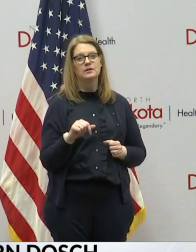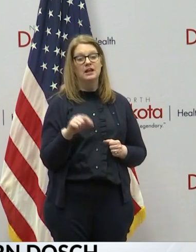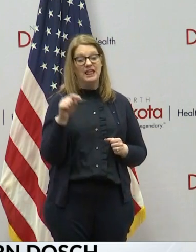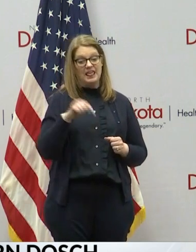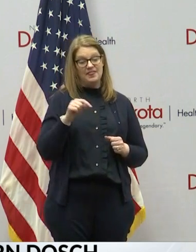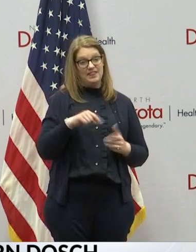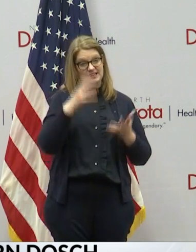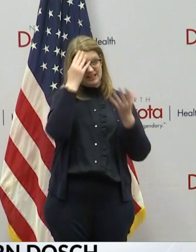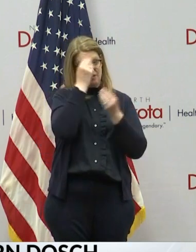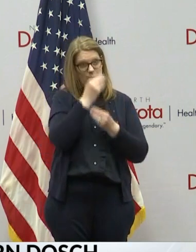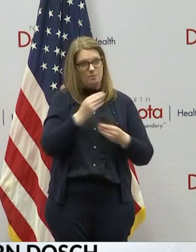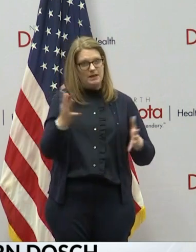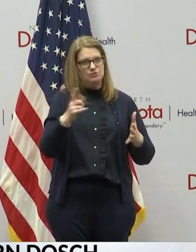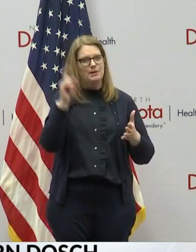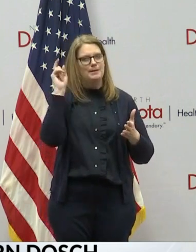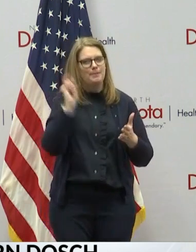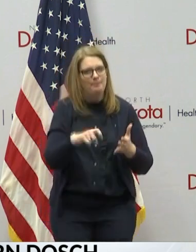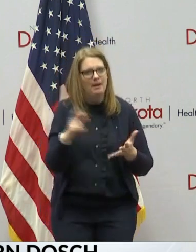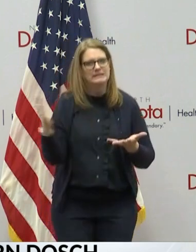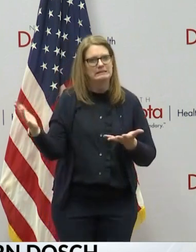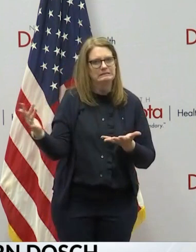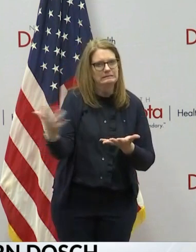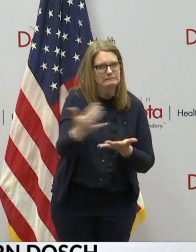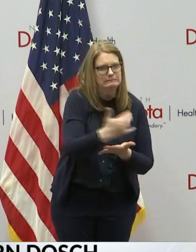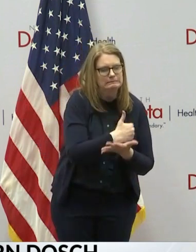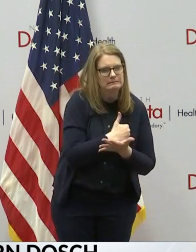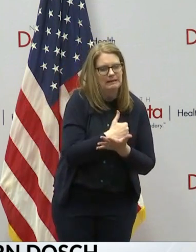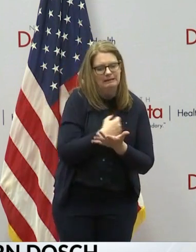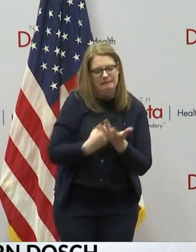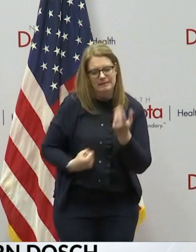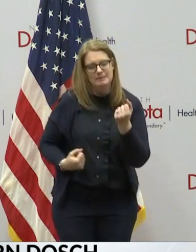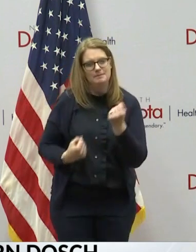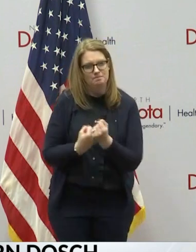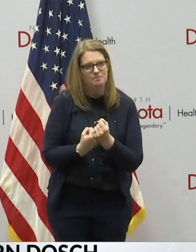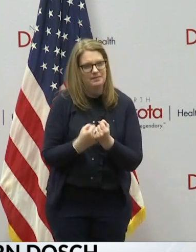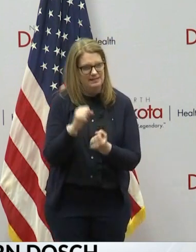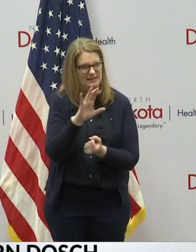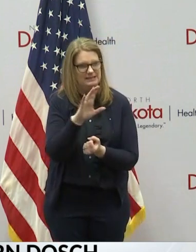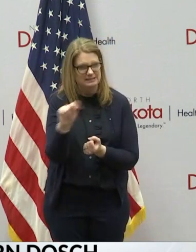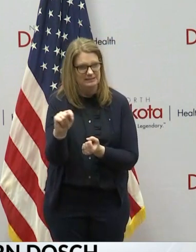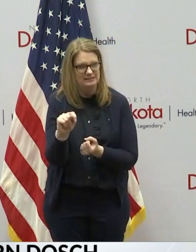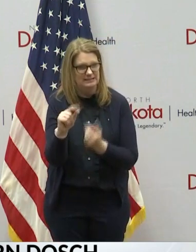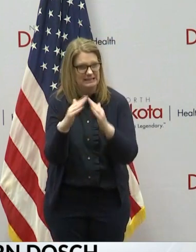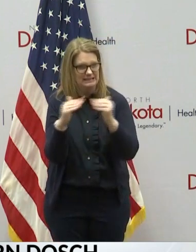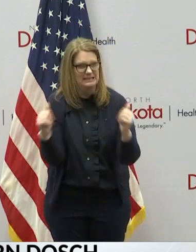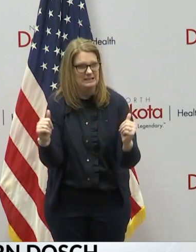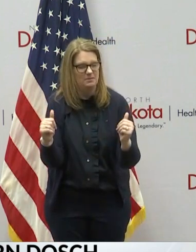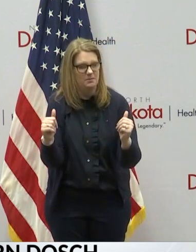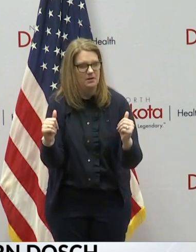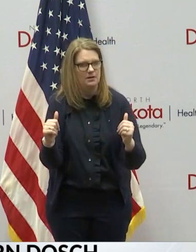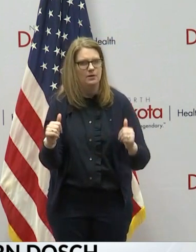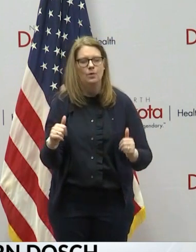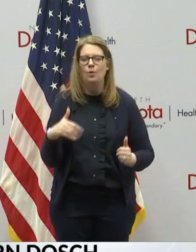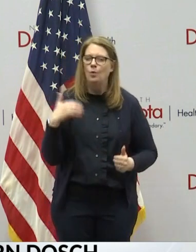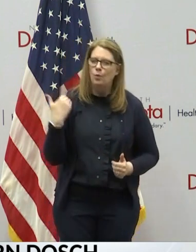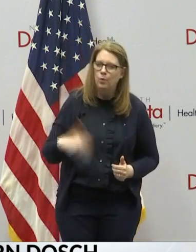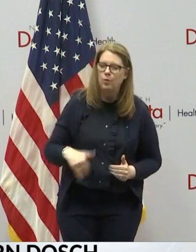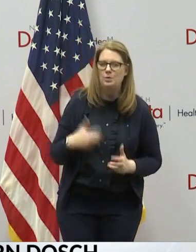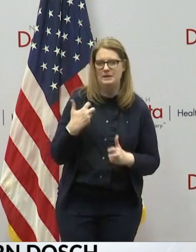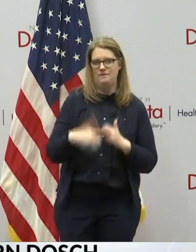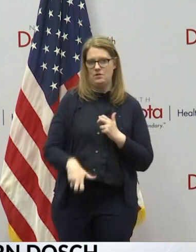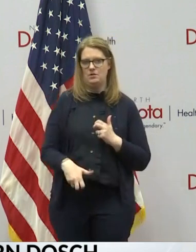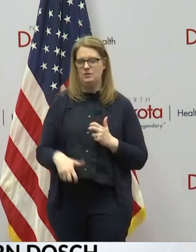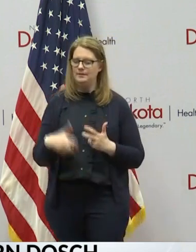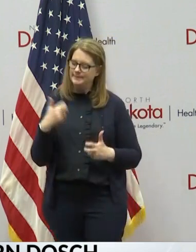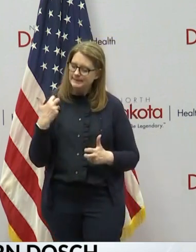this data that supplements our contact tracking system, it will be more and more difficult